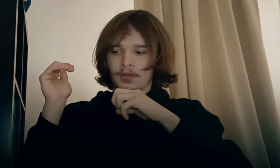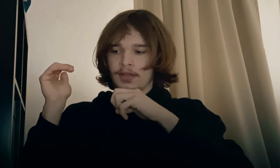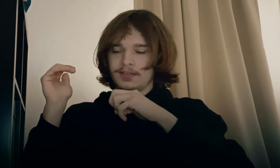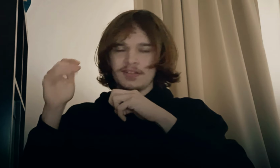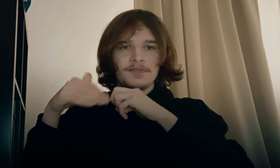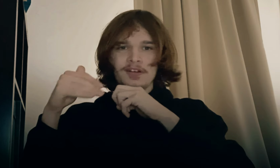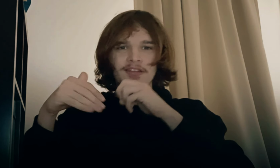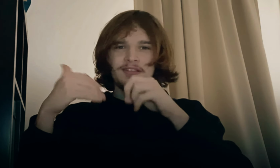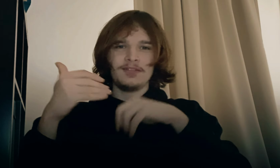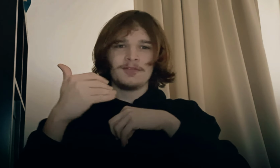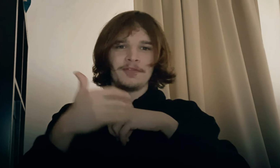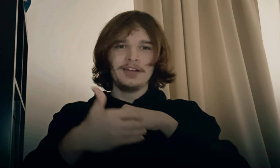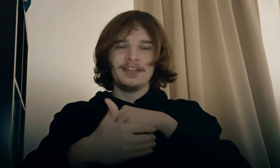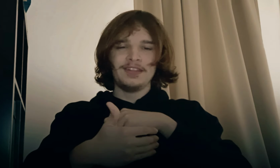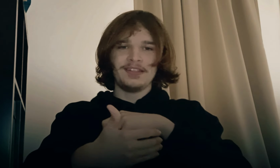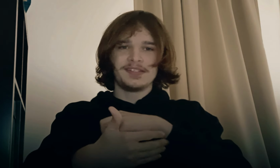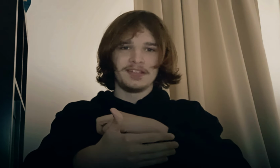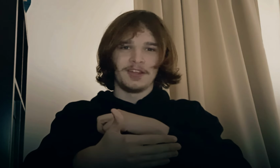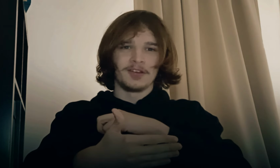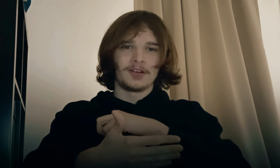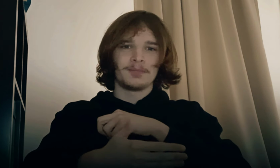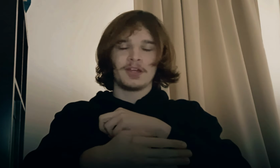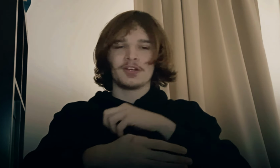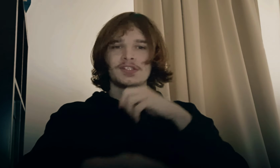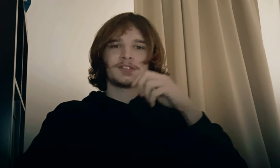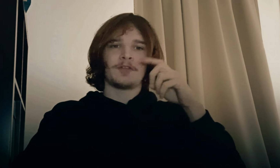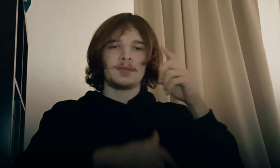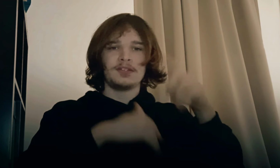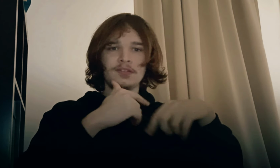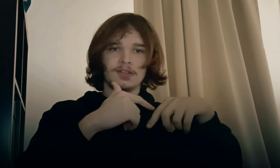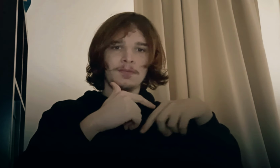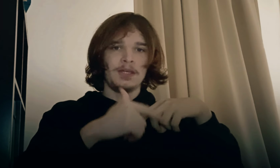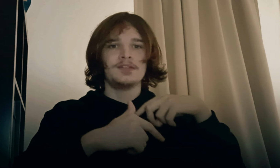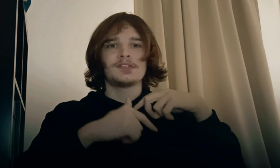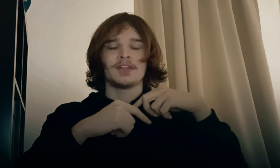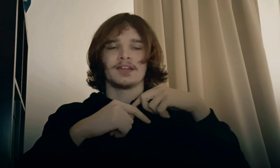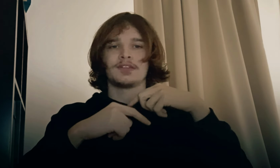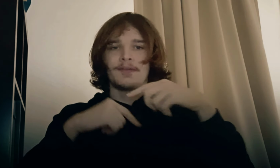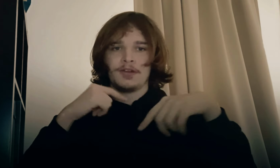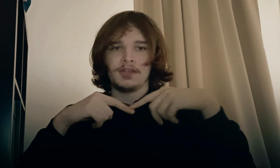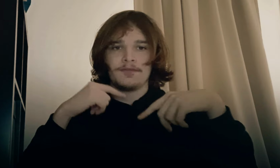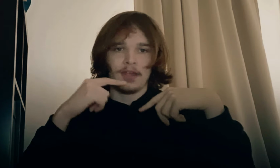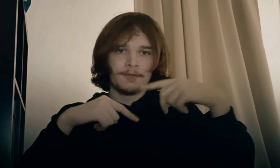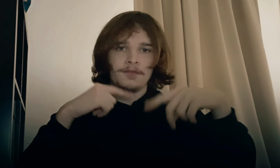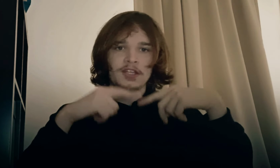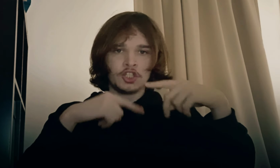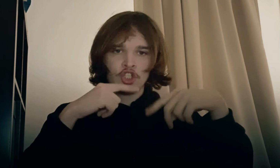And it's very, very easy here, because femininity means that everything